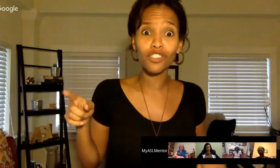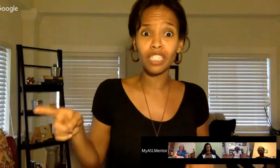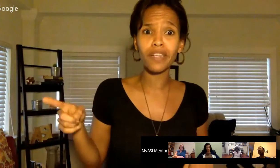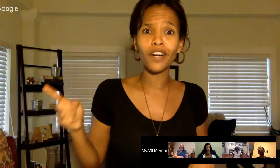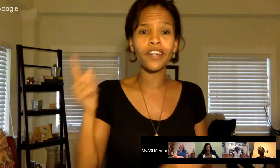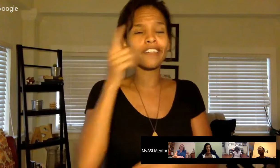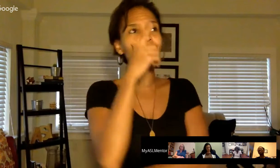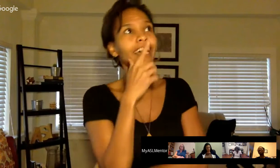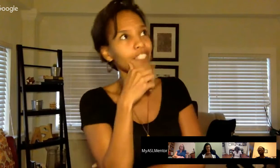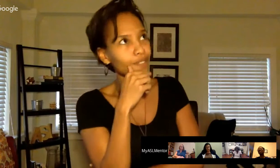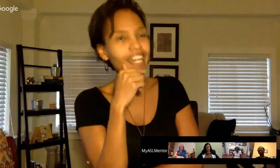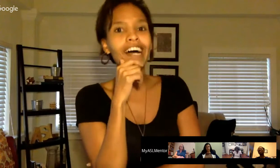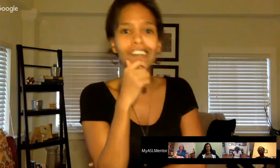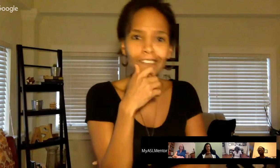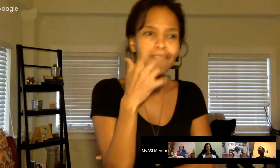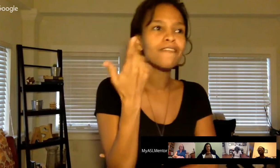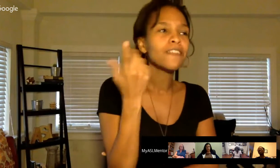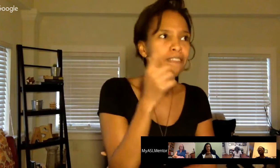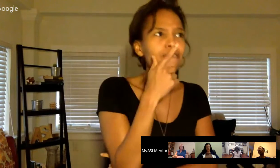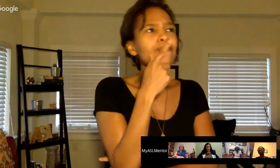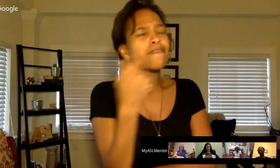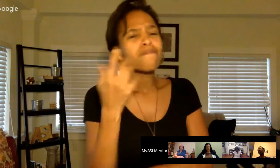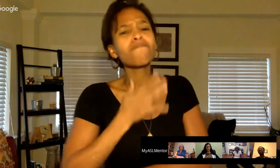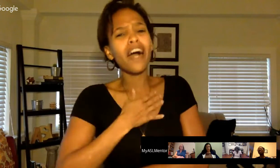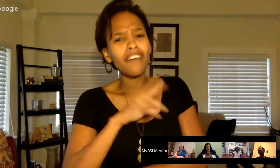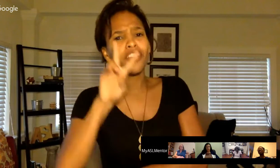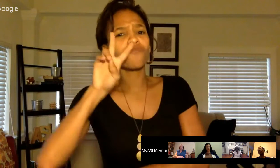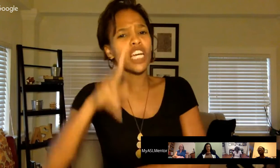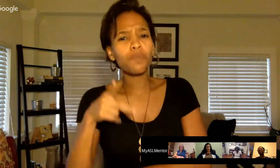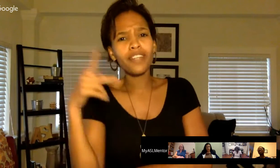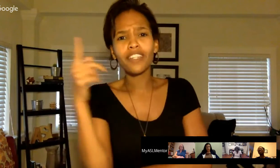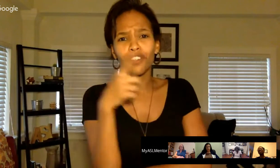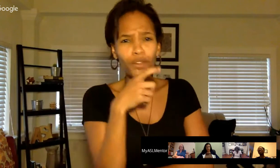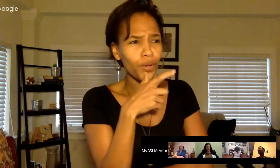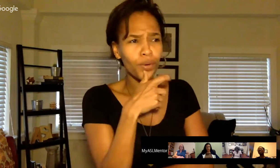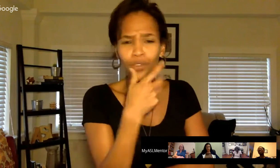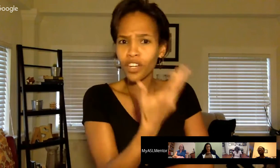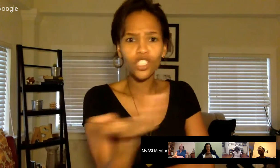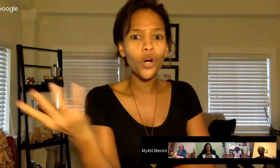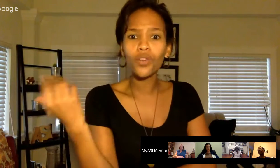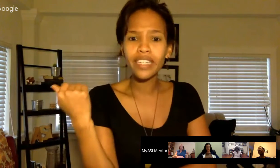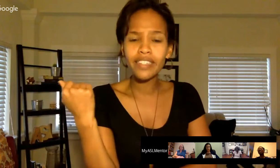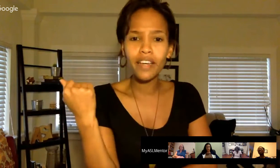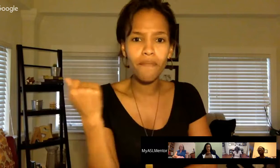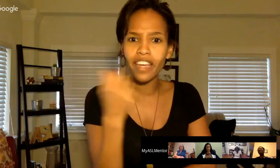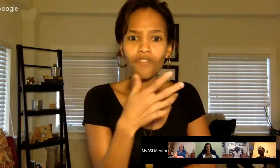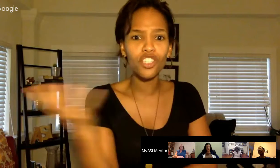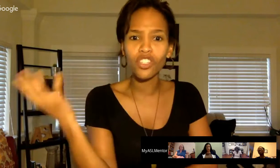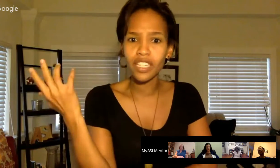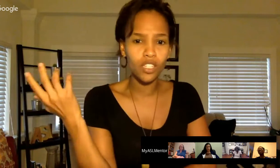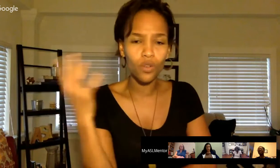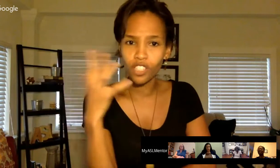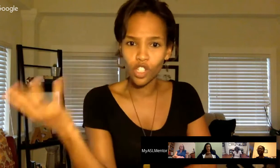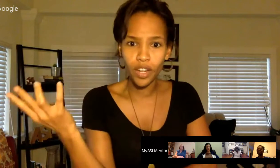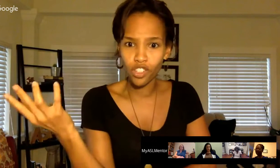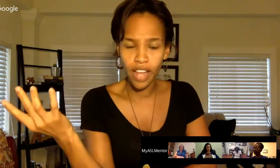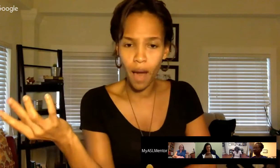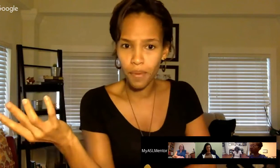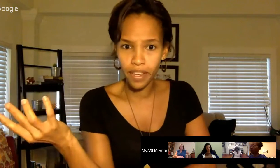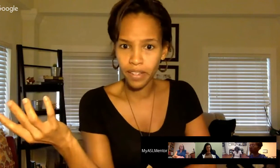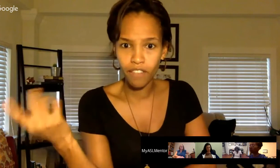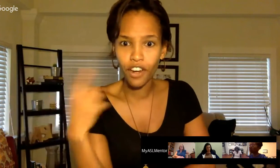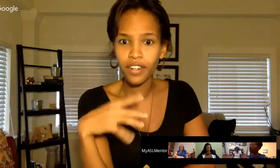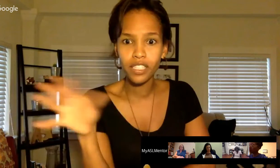totally envision somebody going, okay, so now my vice president who? You can totally envision this whole